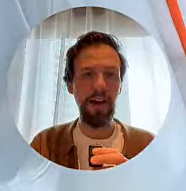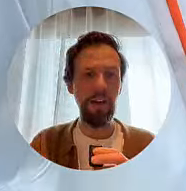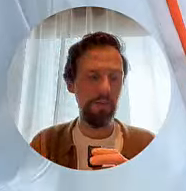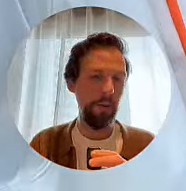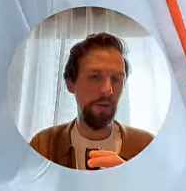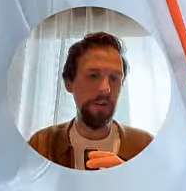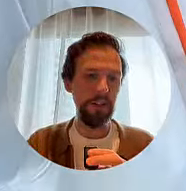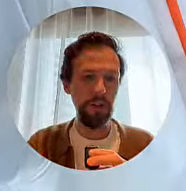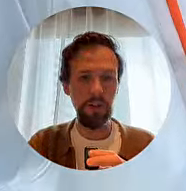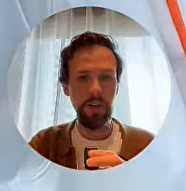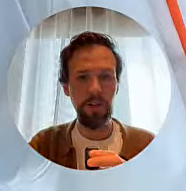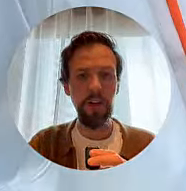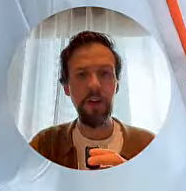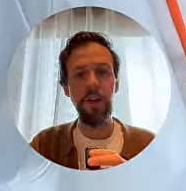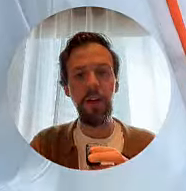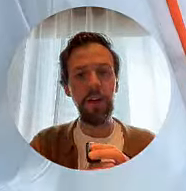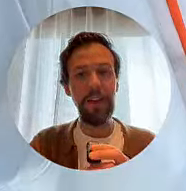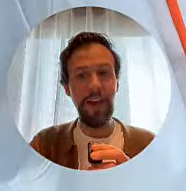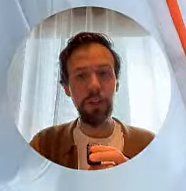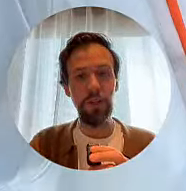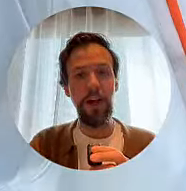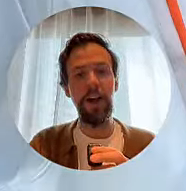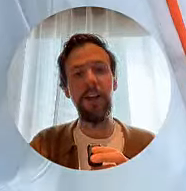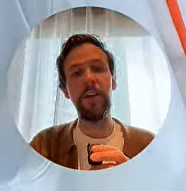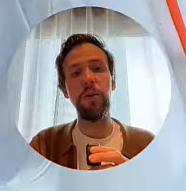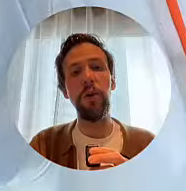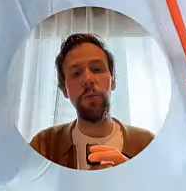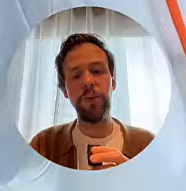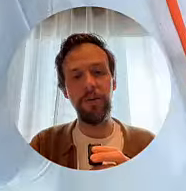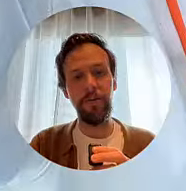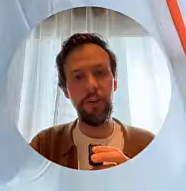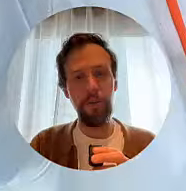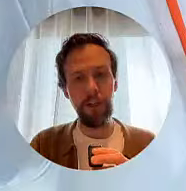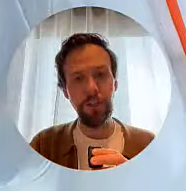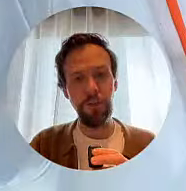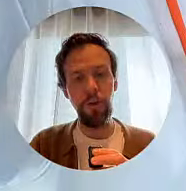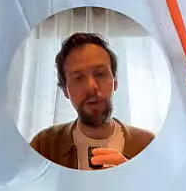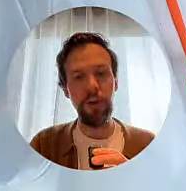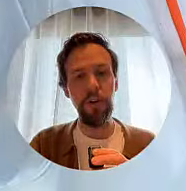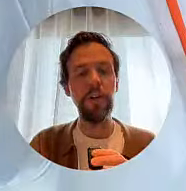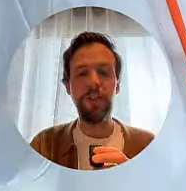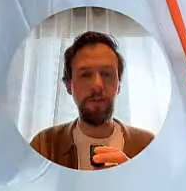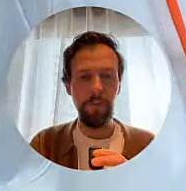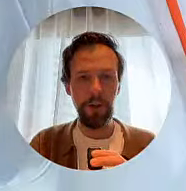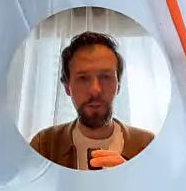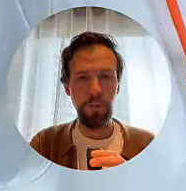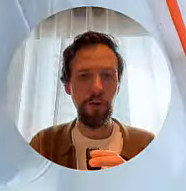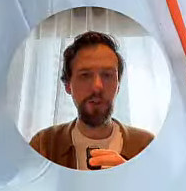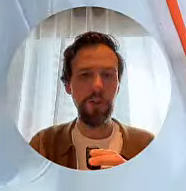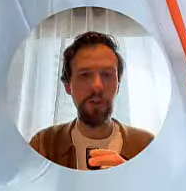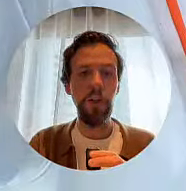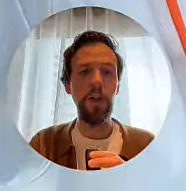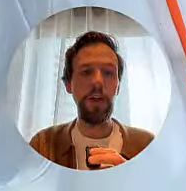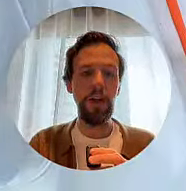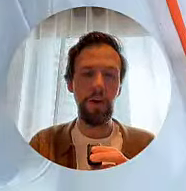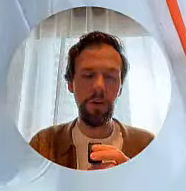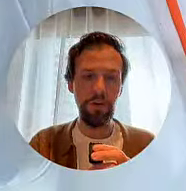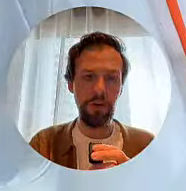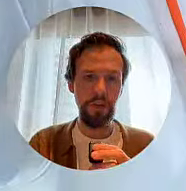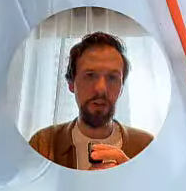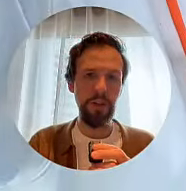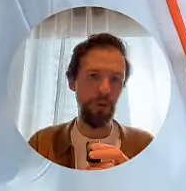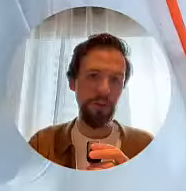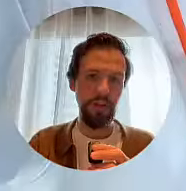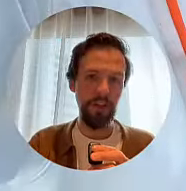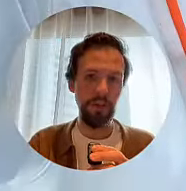the highlight of my professional career. The actual highlight was something much smaller, something much more personal, and I